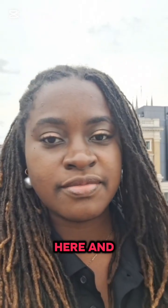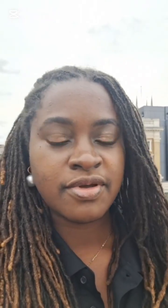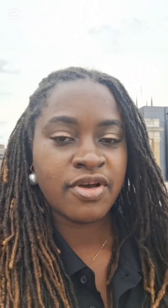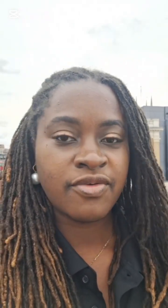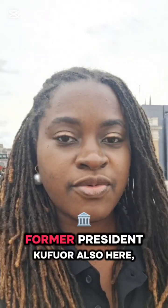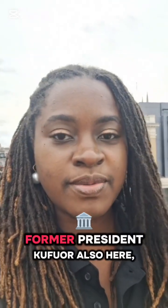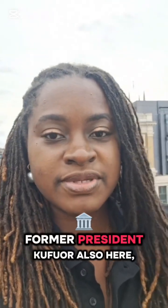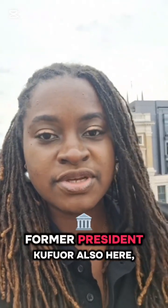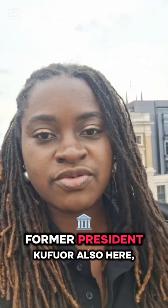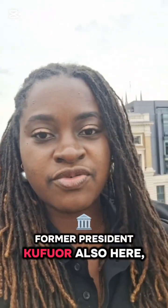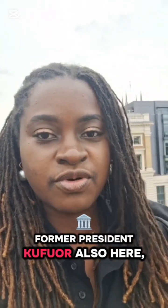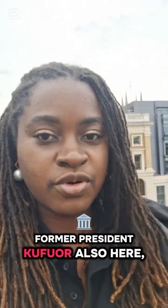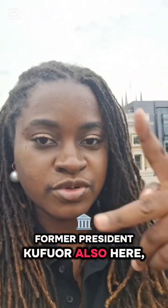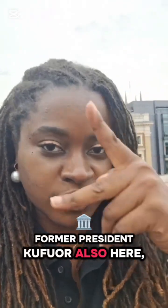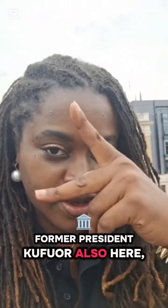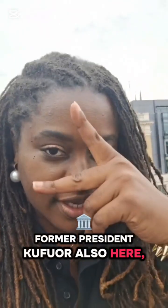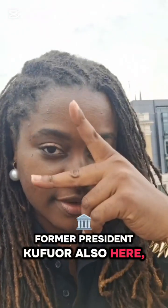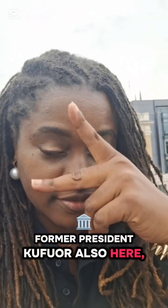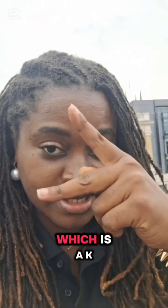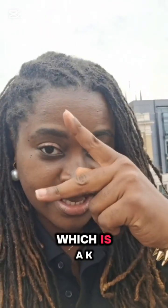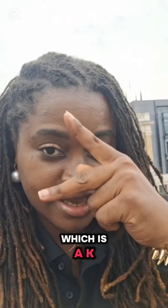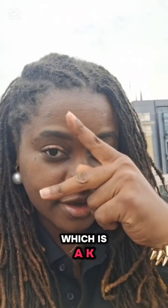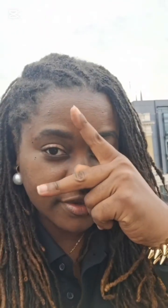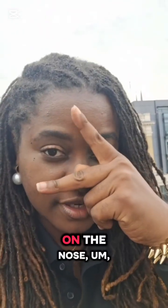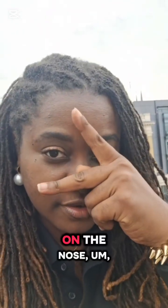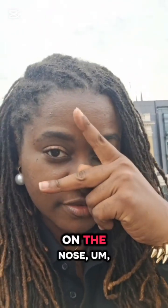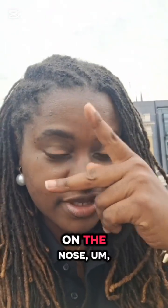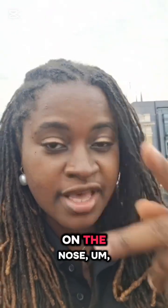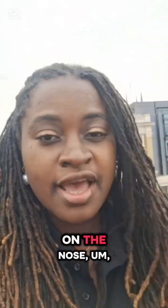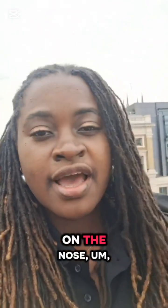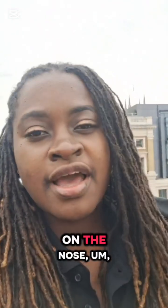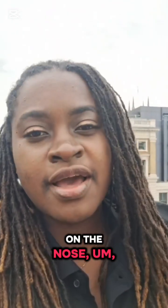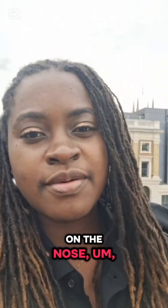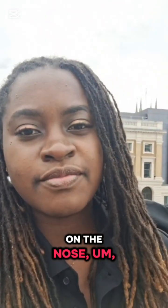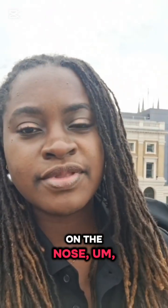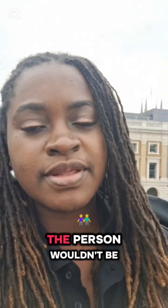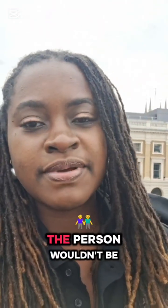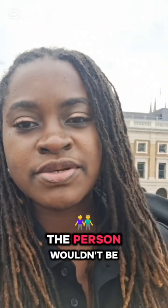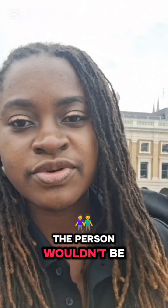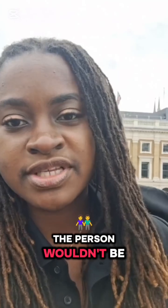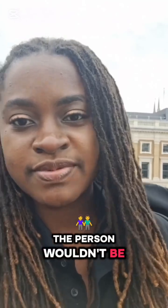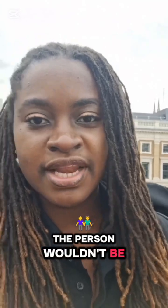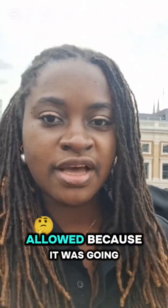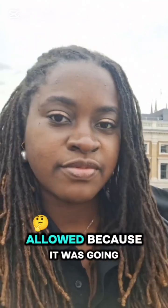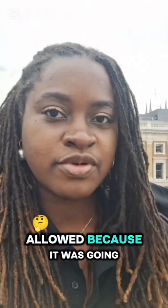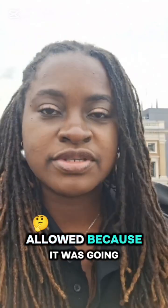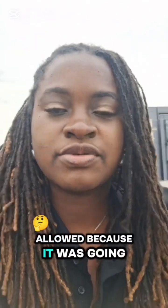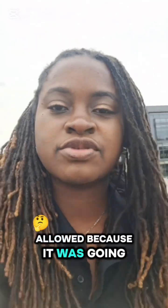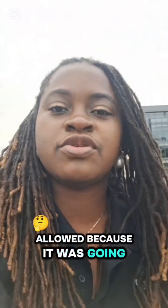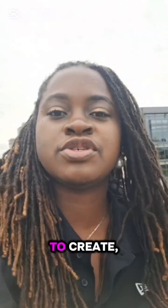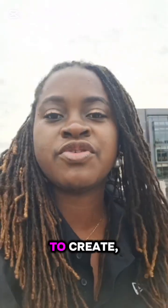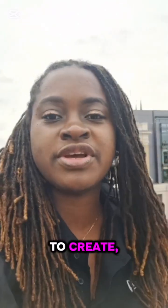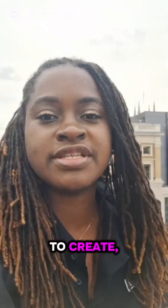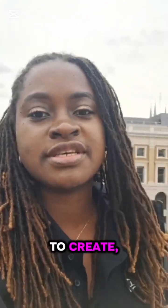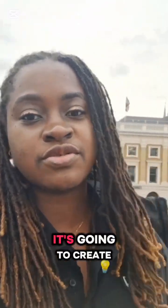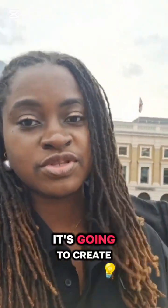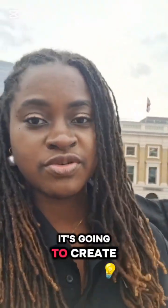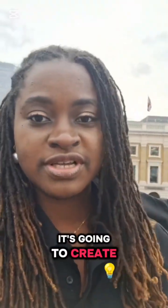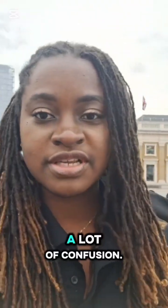and former President Kufuor also here, which is a K on the nose. The person wouldn't be allowed because it's going to create a lot